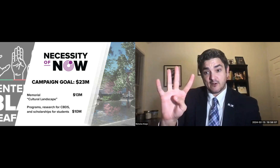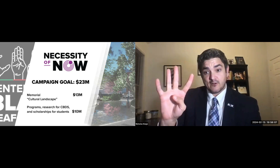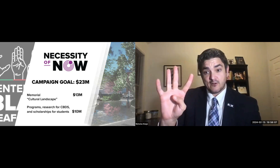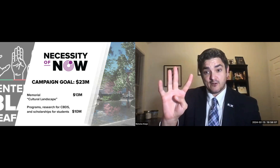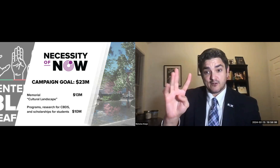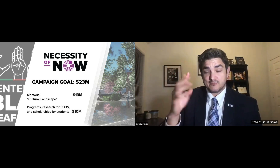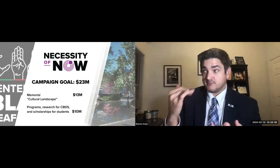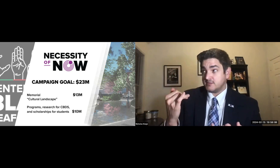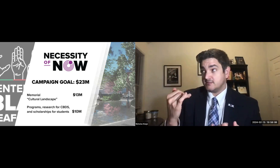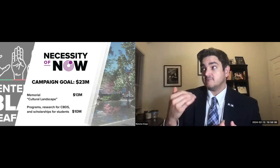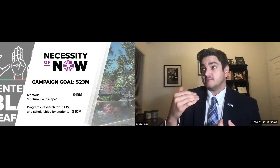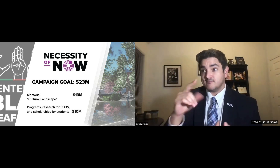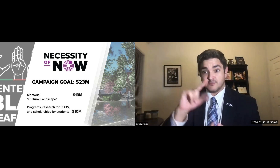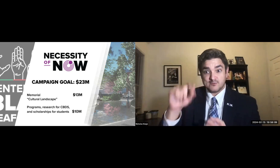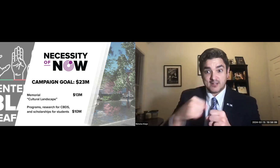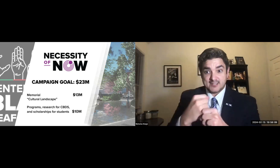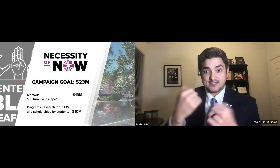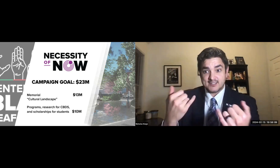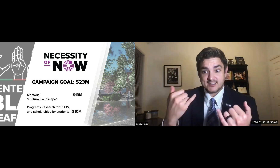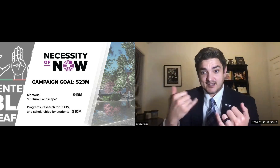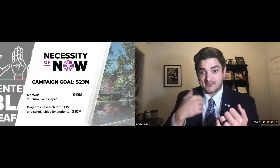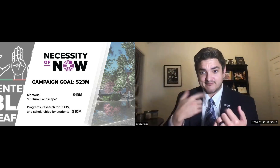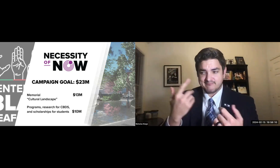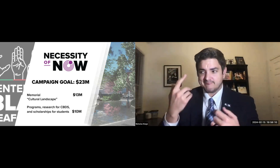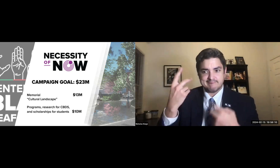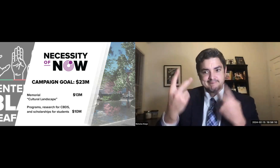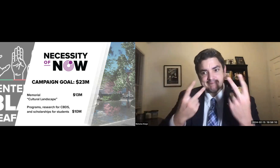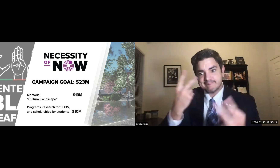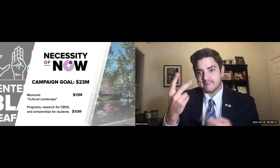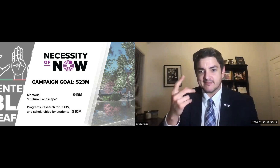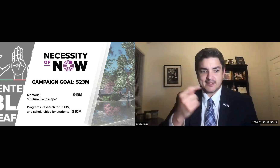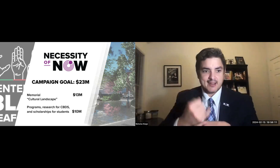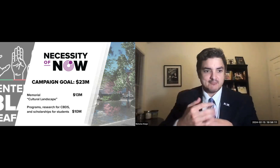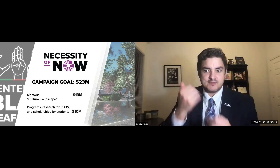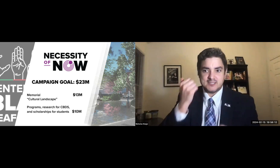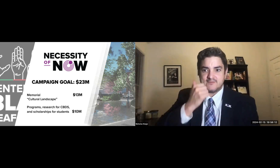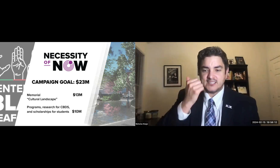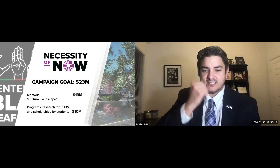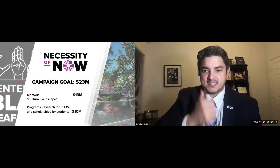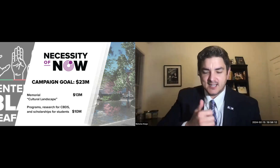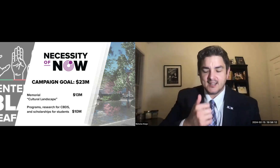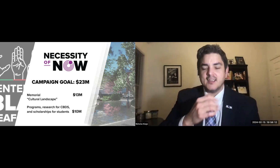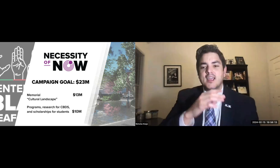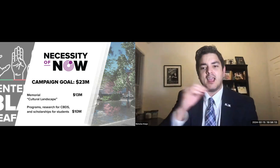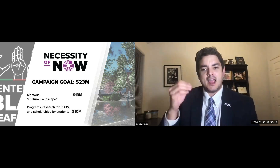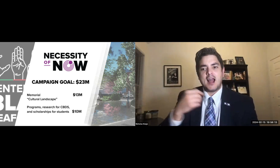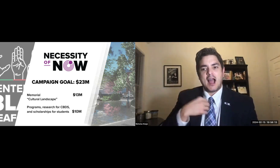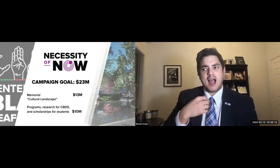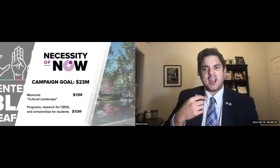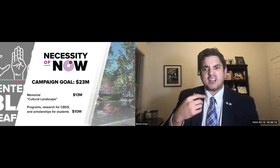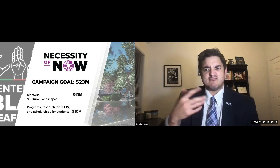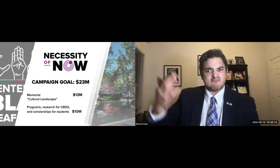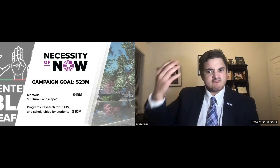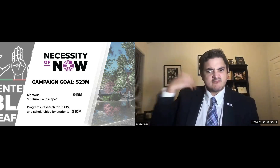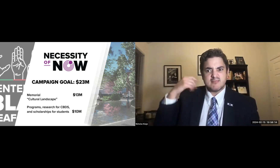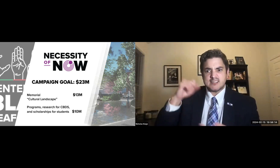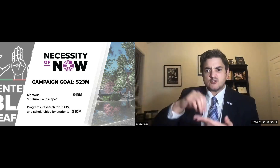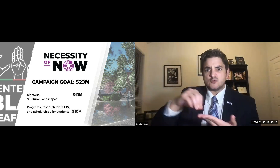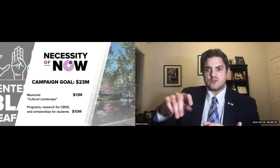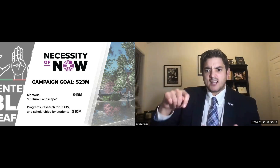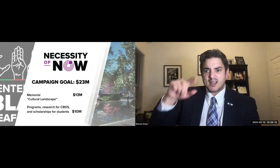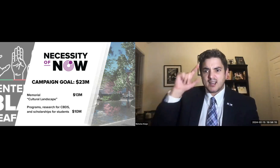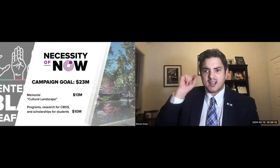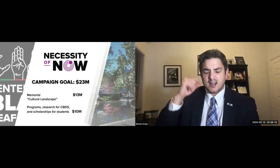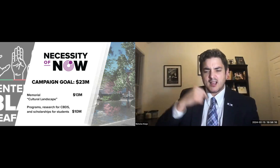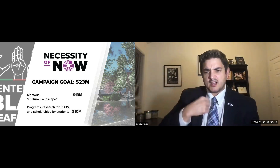And I've been here on the campus of Gallaudet since 2004. So wow, 20 years now. I'm on the campus. I